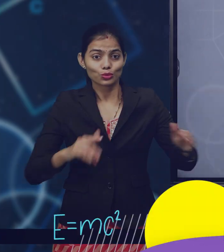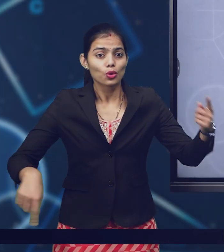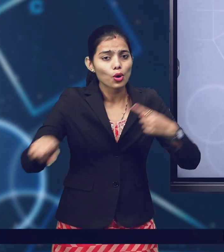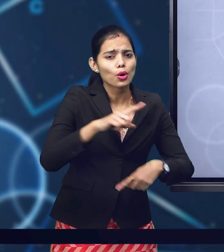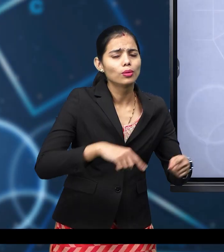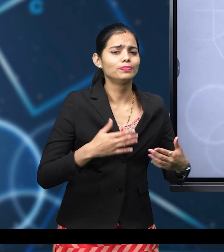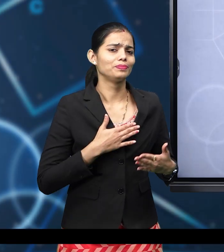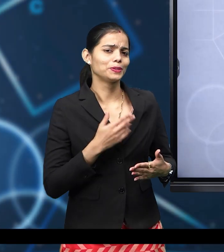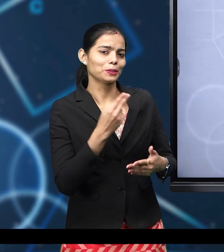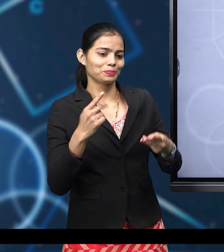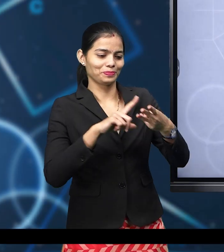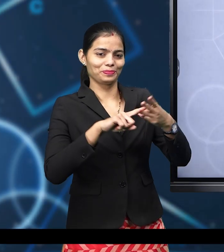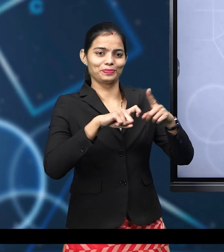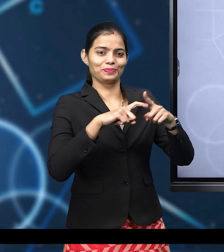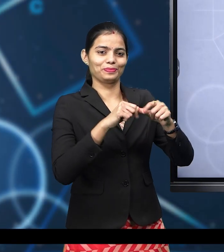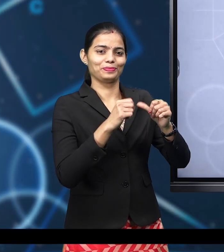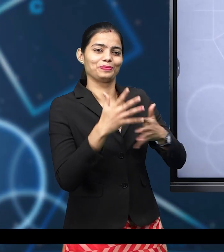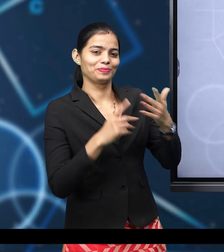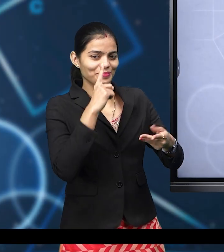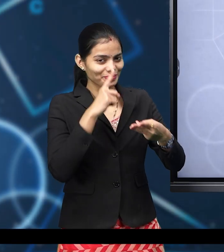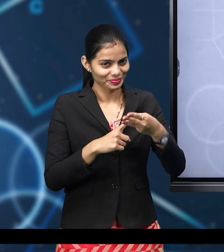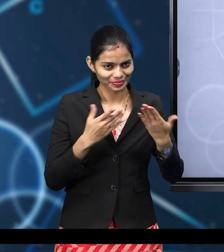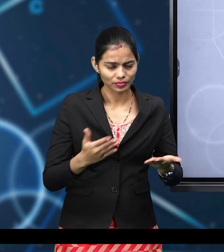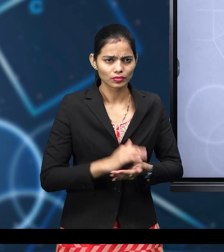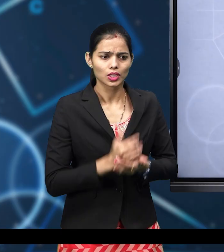Hello students, I am Ekta.